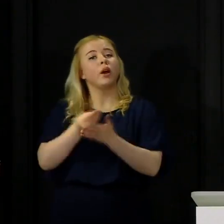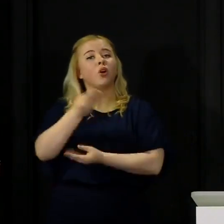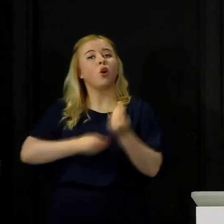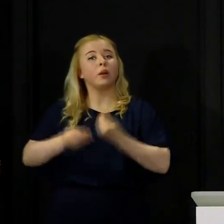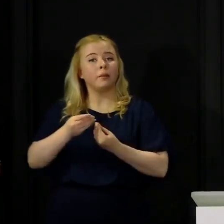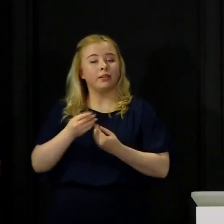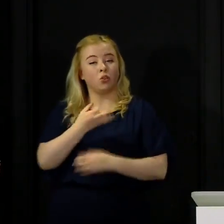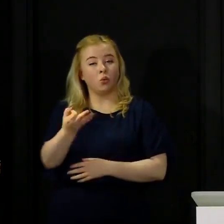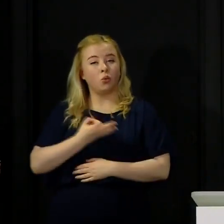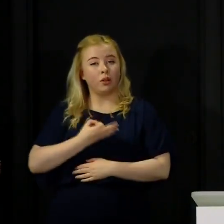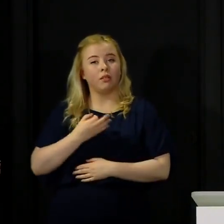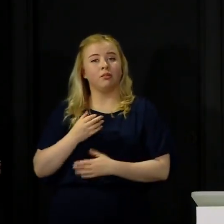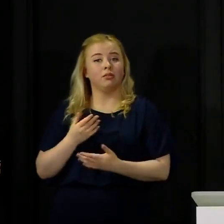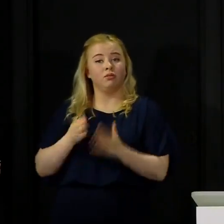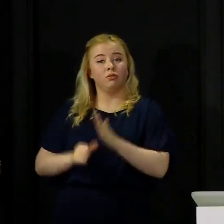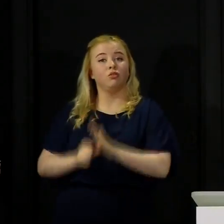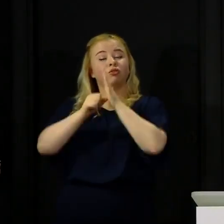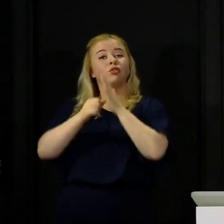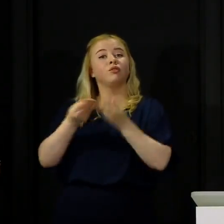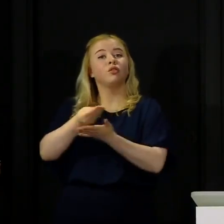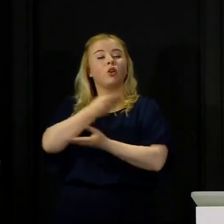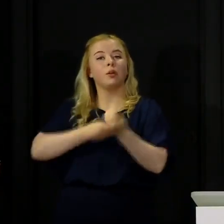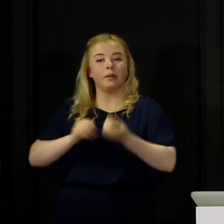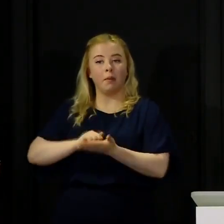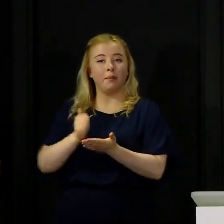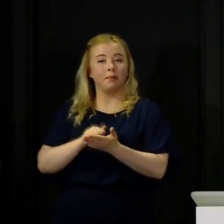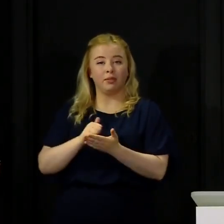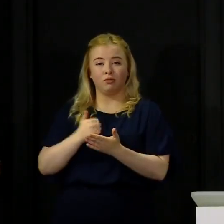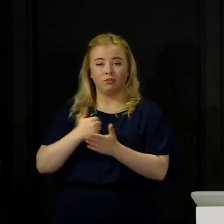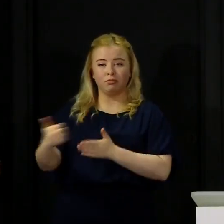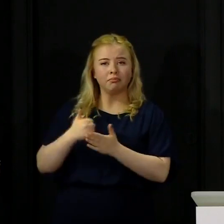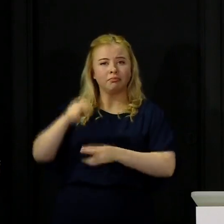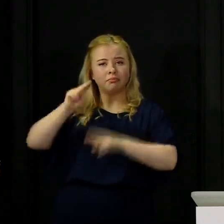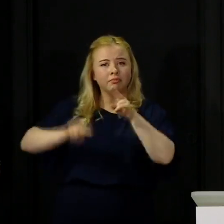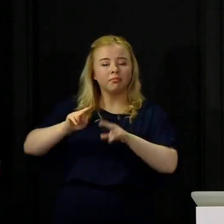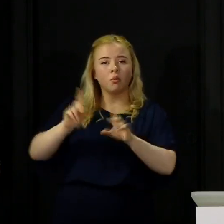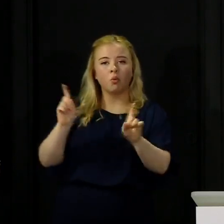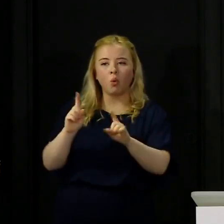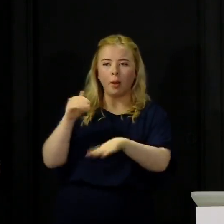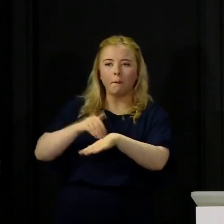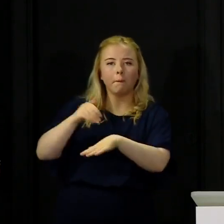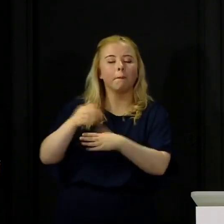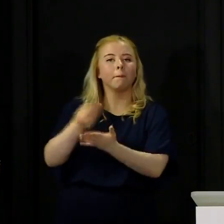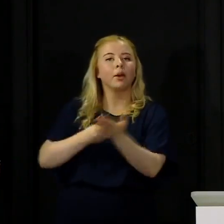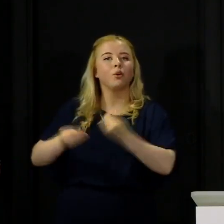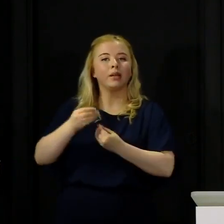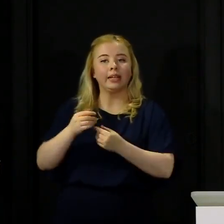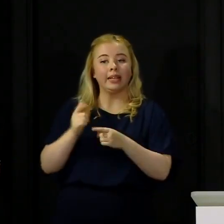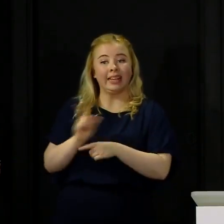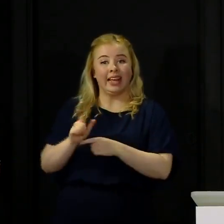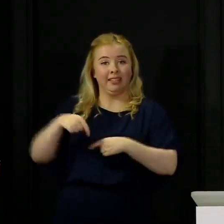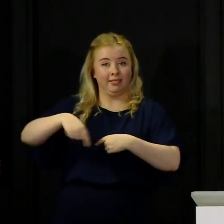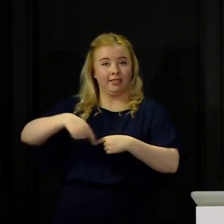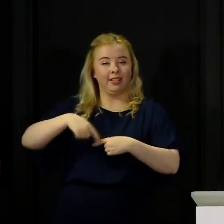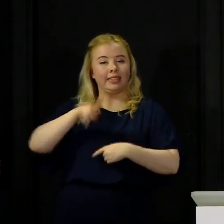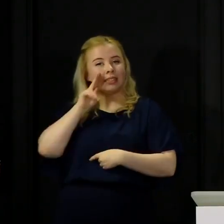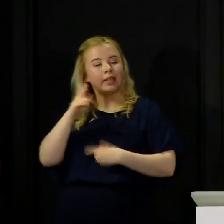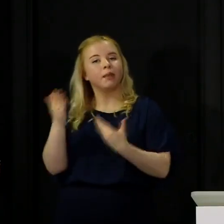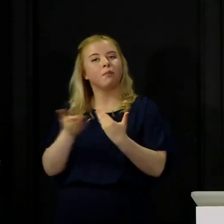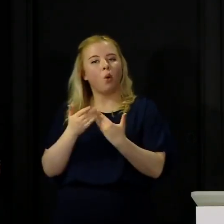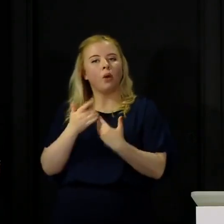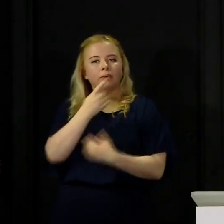regular analysis and did so just a matter of days ago about the impact on the economy. Later this week we will see some further